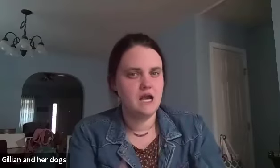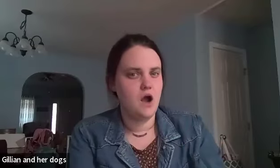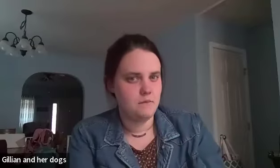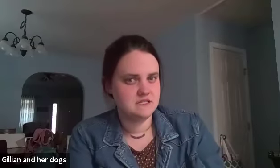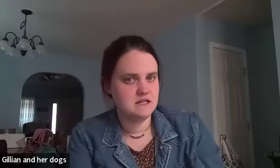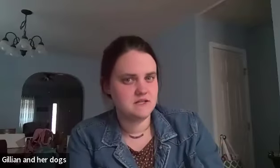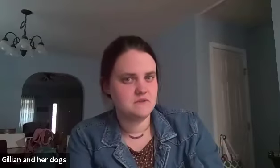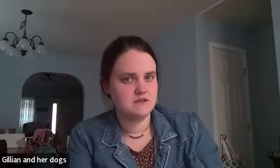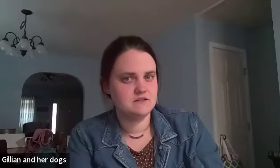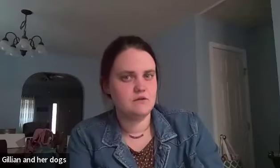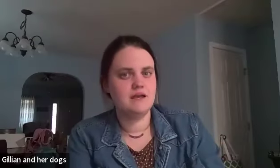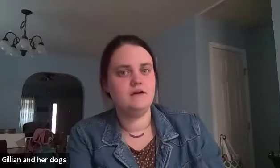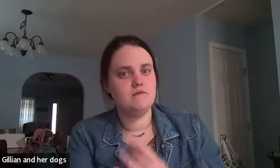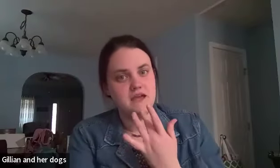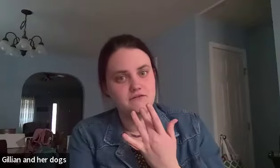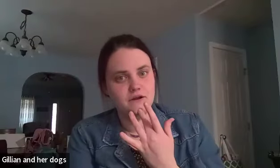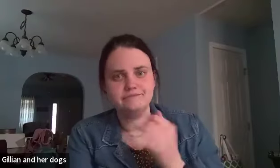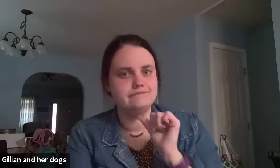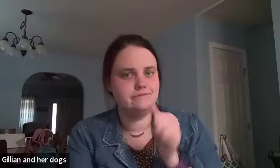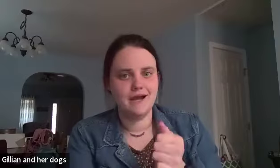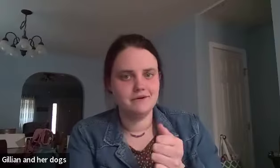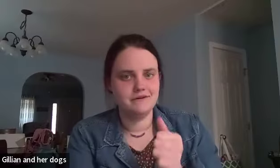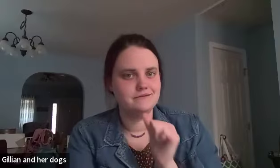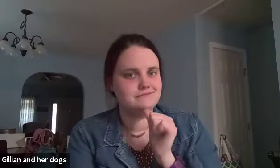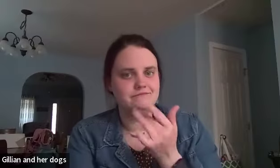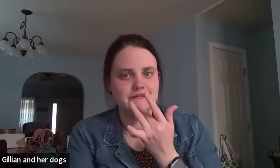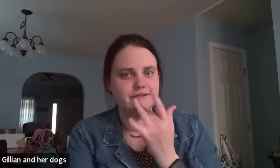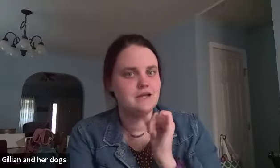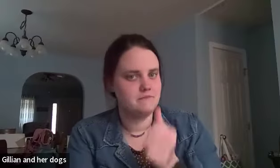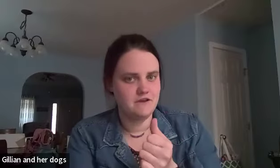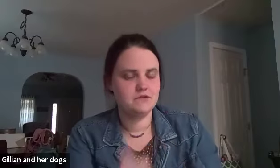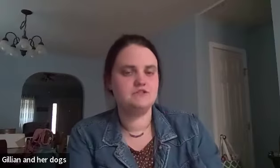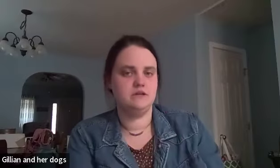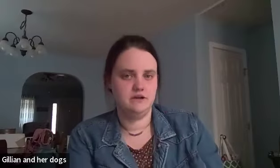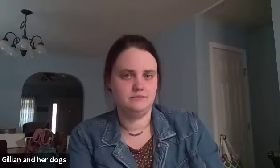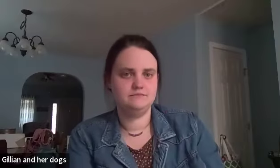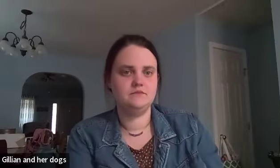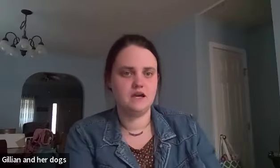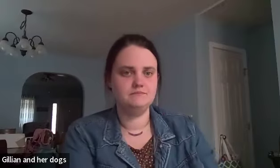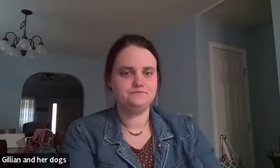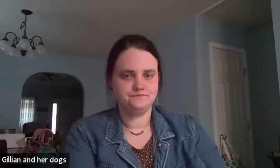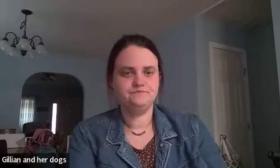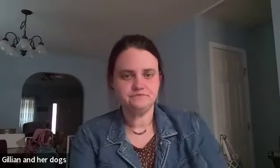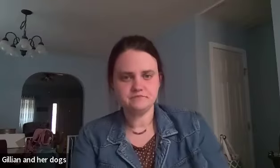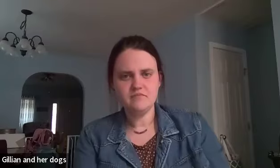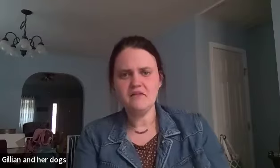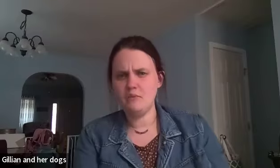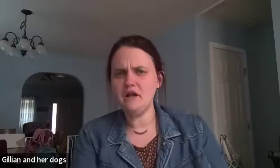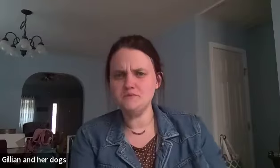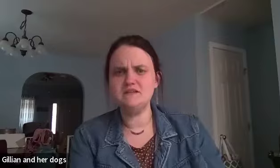kind of opposite of something. So like favorite, not my favorite. Favorite, not my favorite sort of deal. Okay. That one helps a